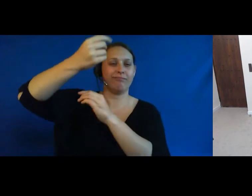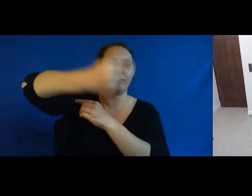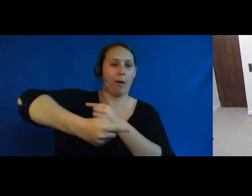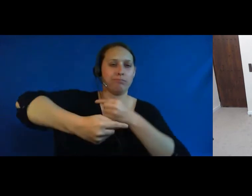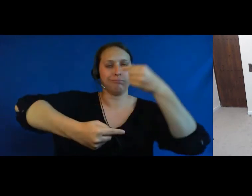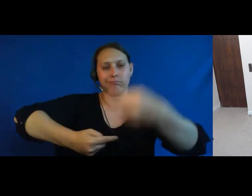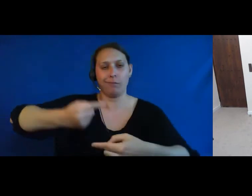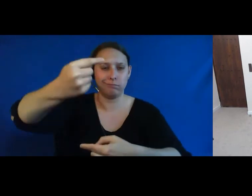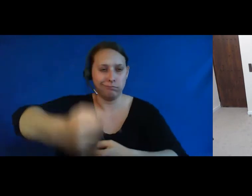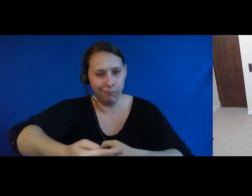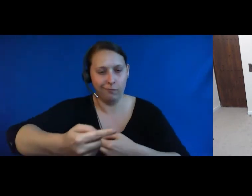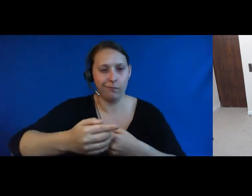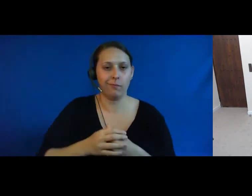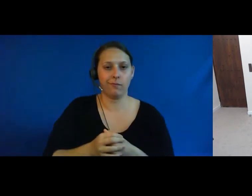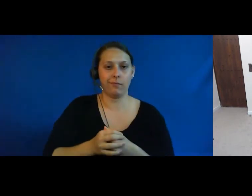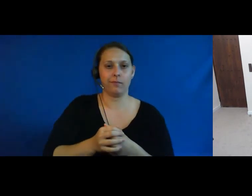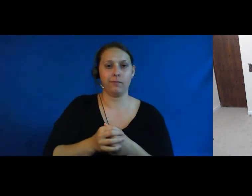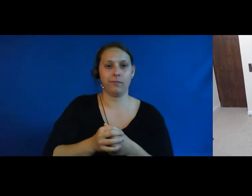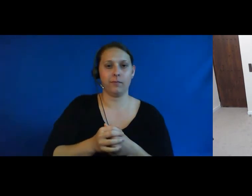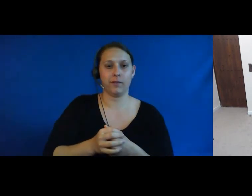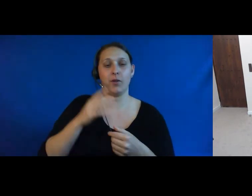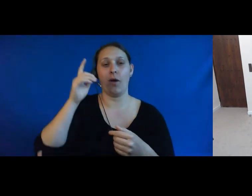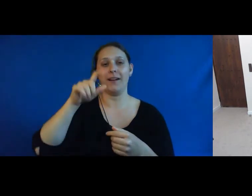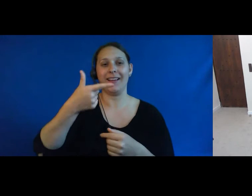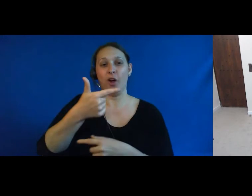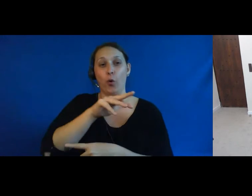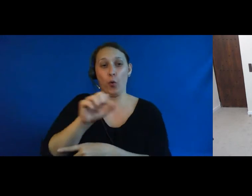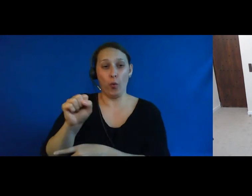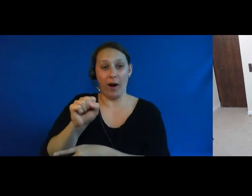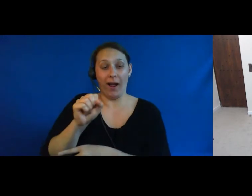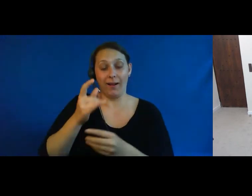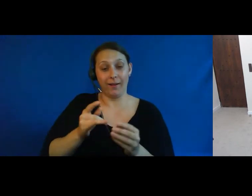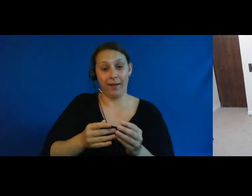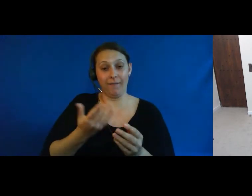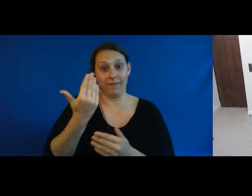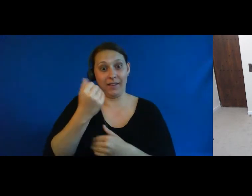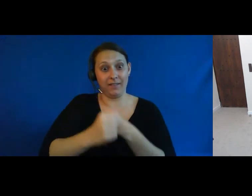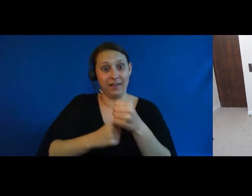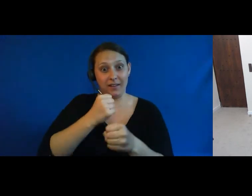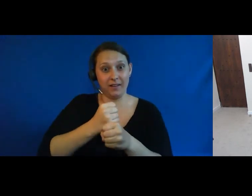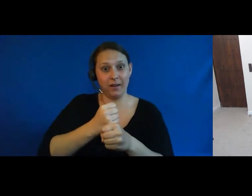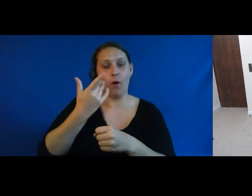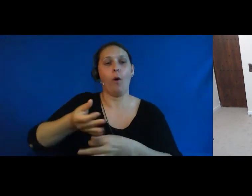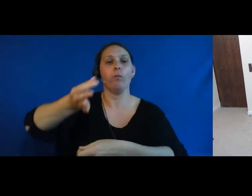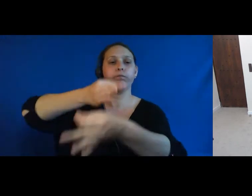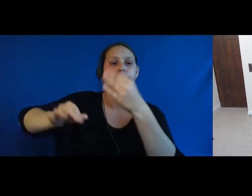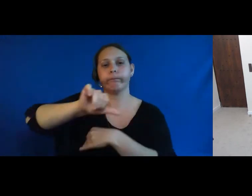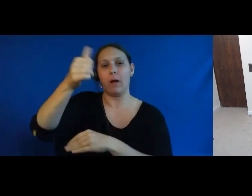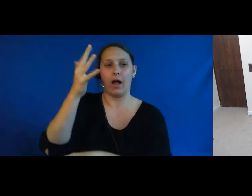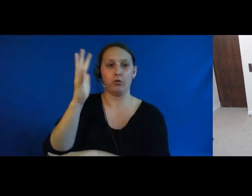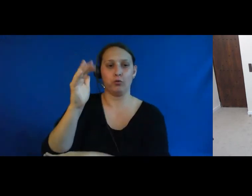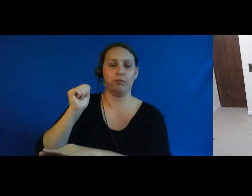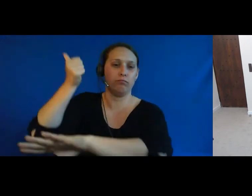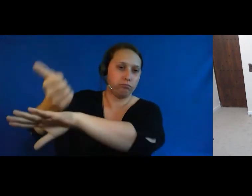is grass it over for 15 years, or you can plant a conifer tree in its place.